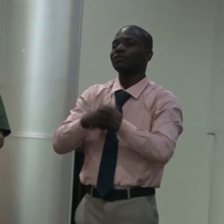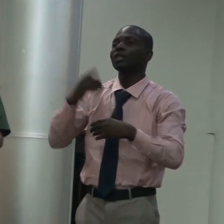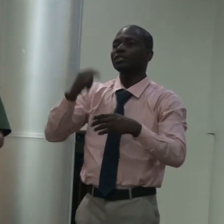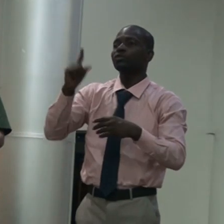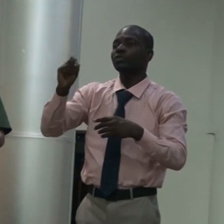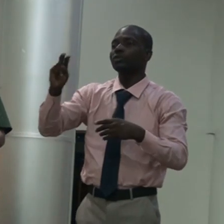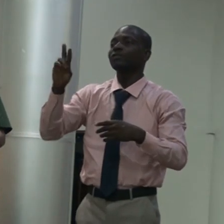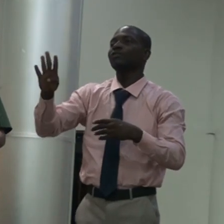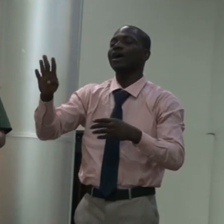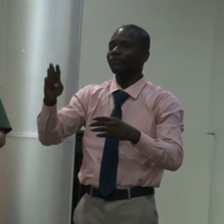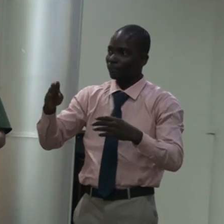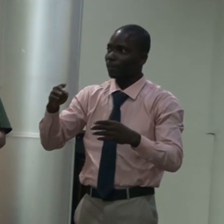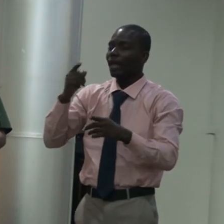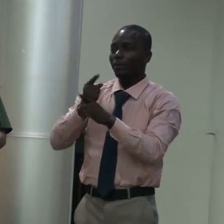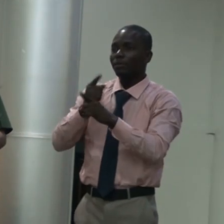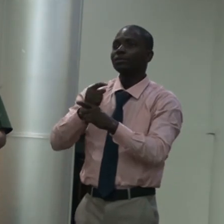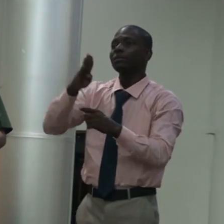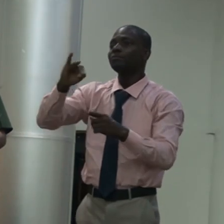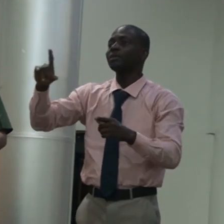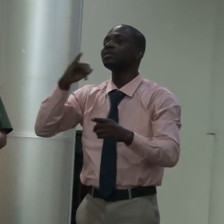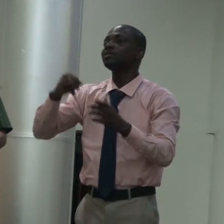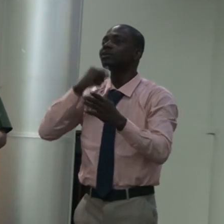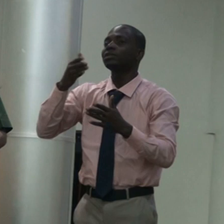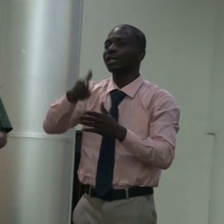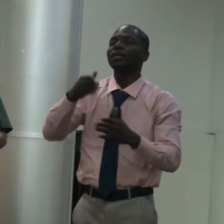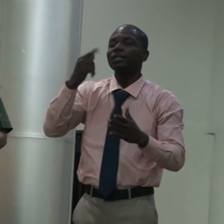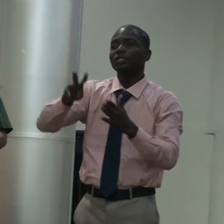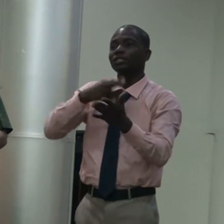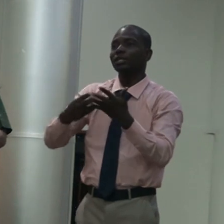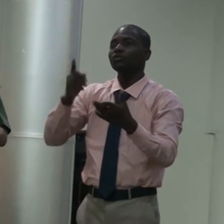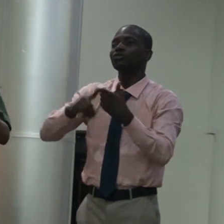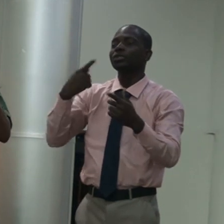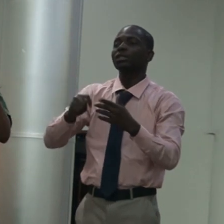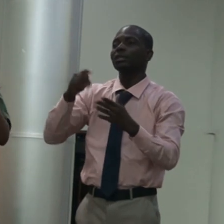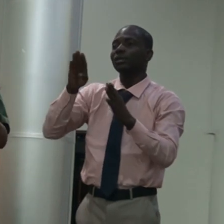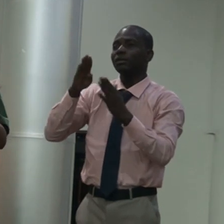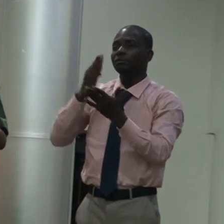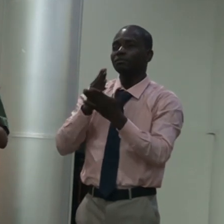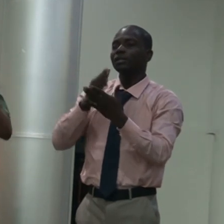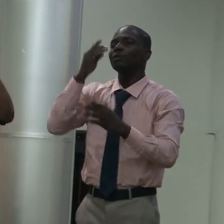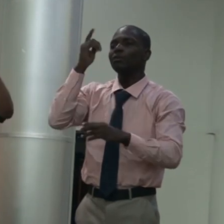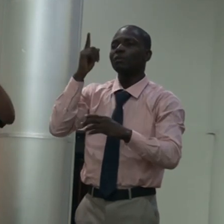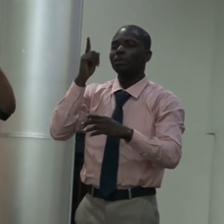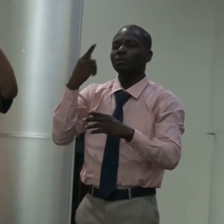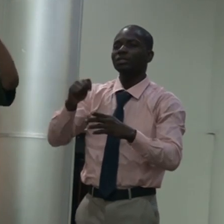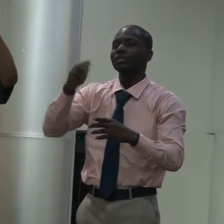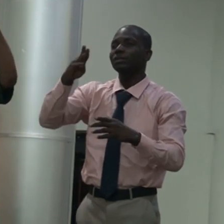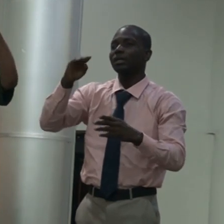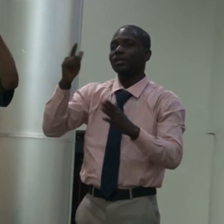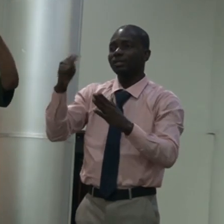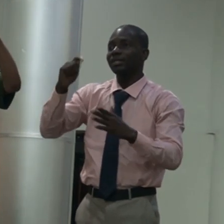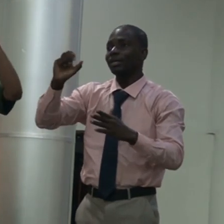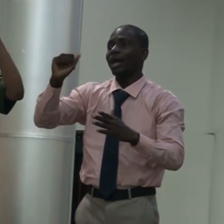2025 appropriation bill is not there. What is there is the schedule to the bill, which are the MDA projects, but the bill itself, the